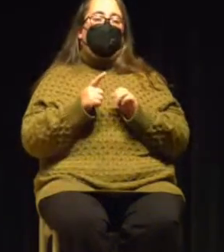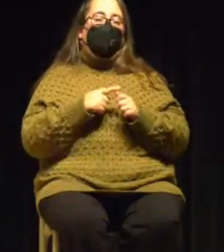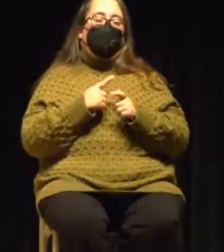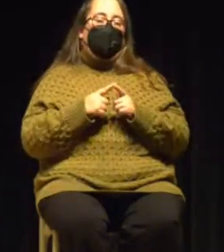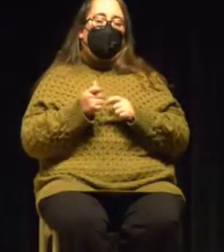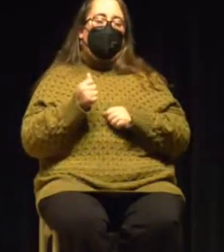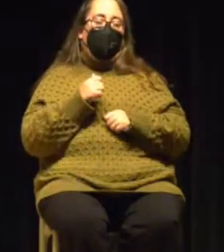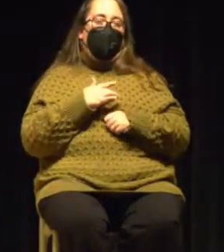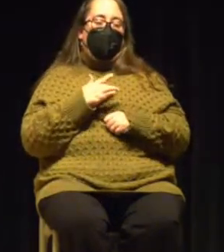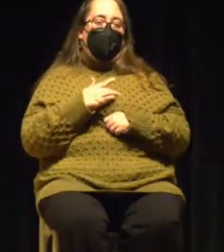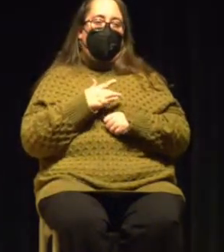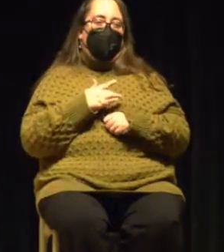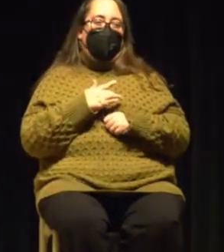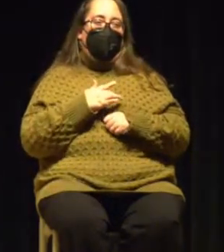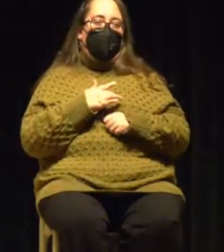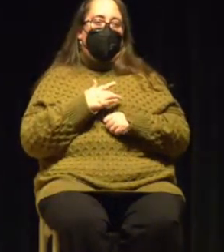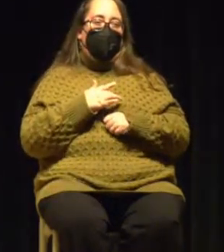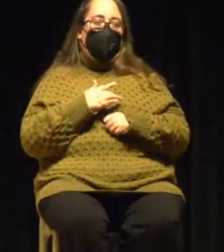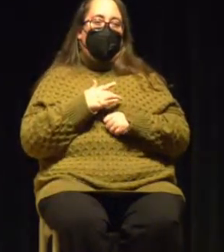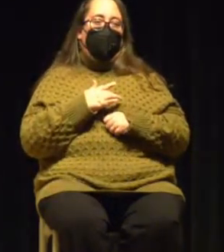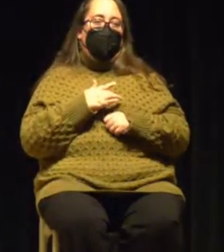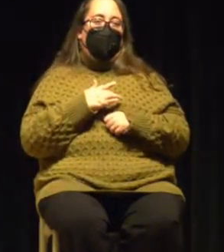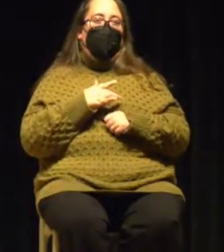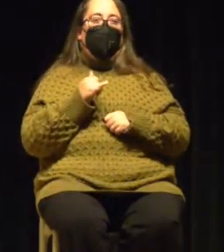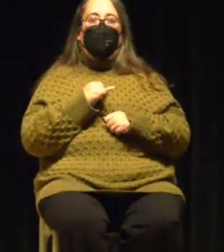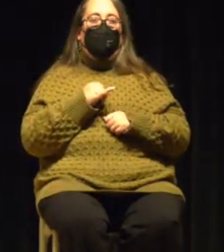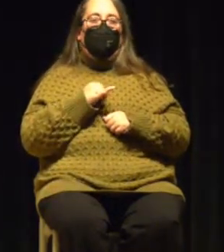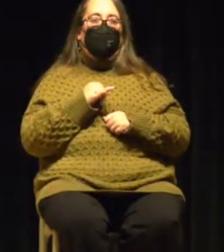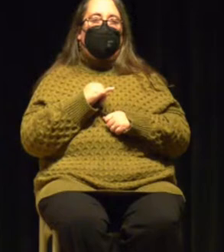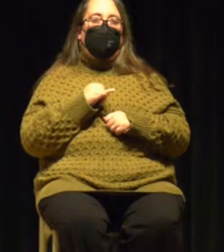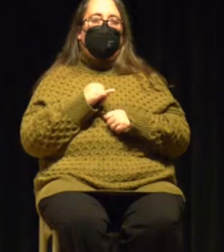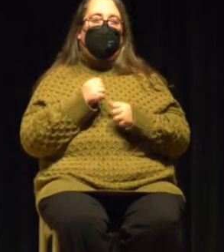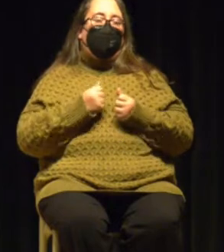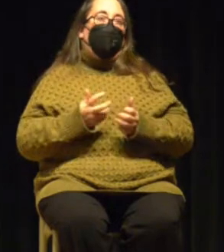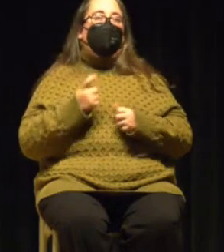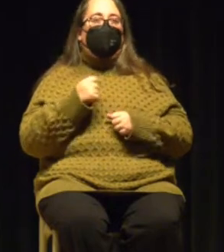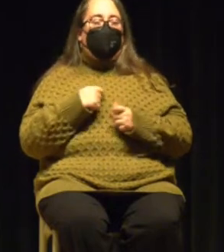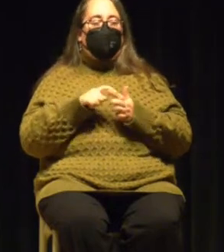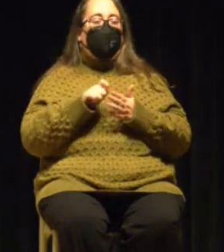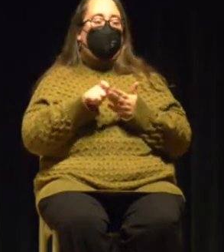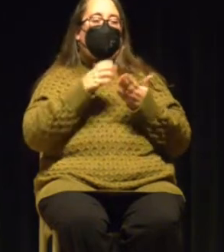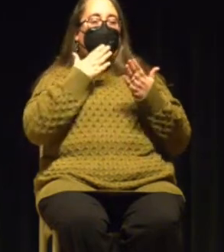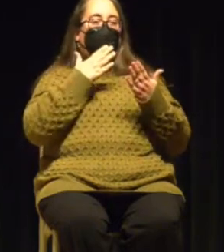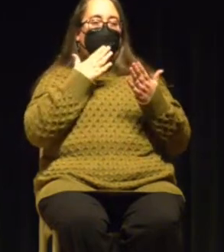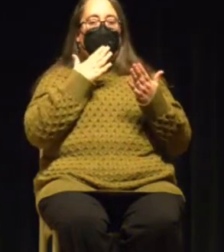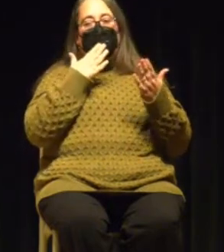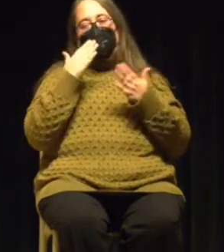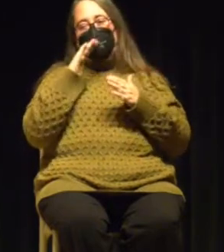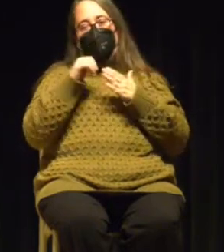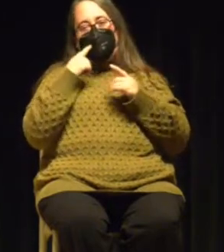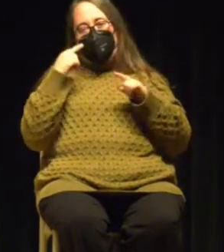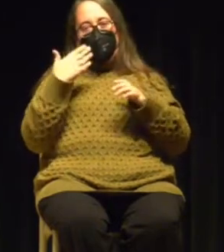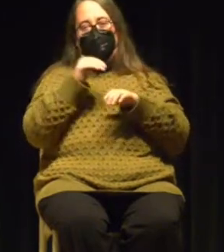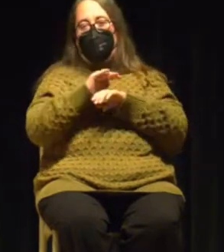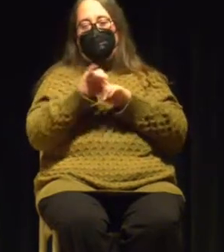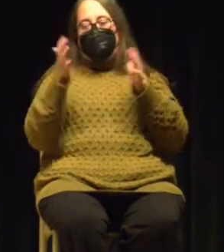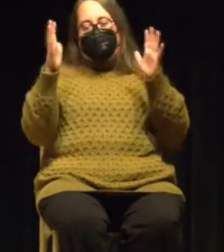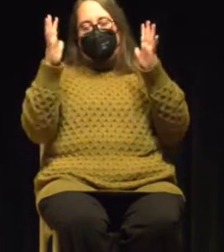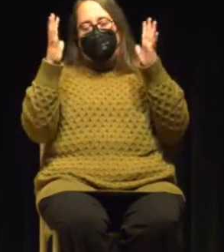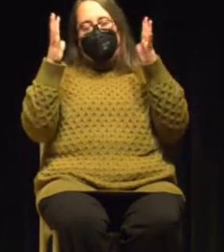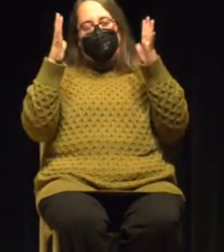going to come away feeling like it took a toll on me to write this. Yeah. But thank you. Thank you. And thank you guys all for coming tonight. Thank you.